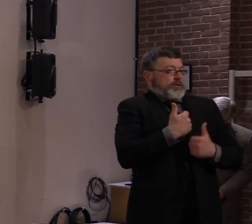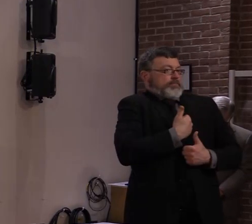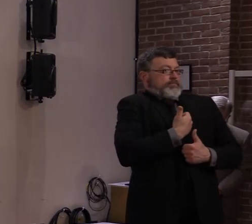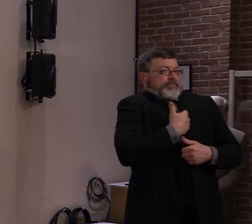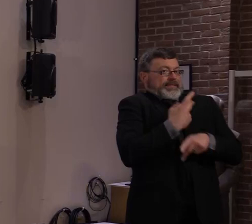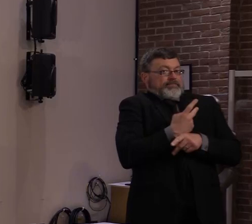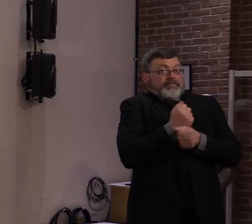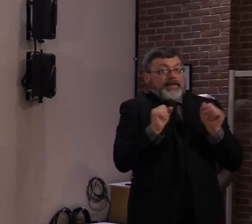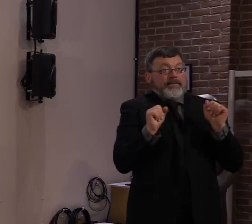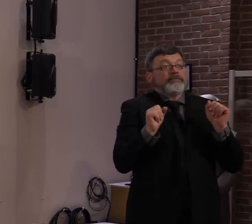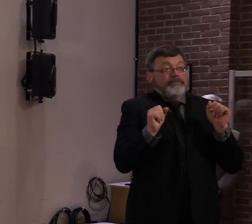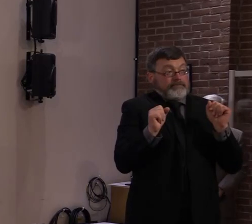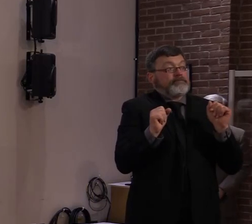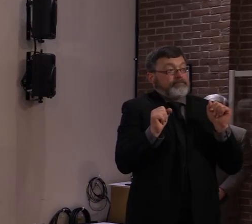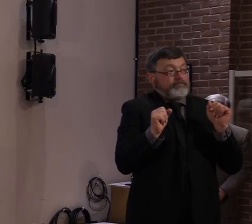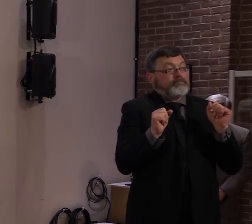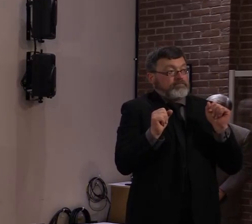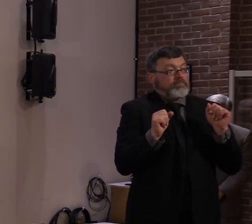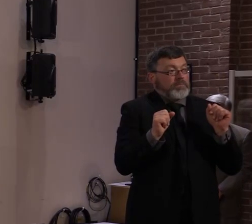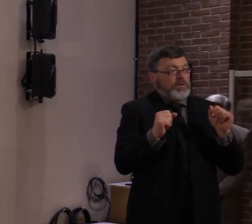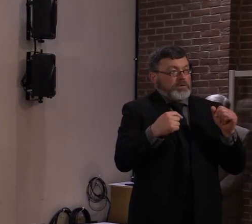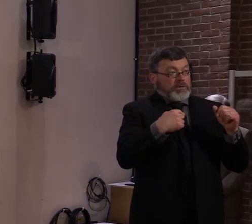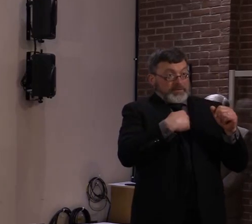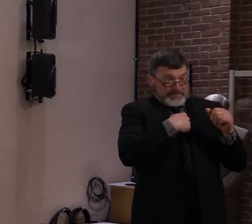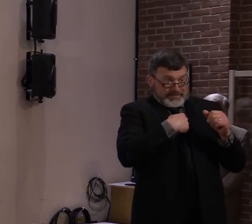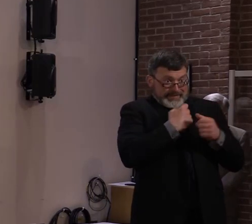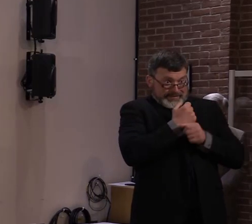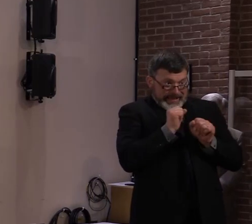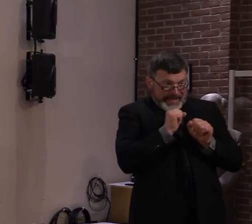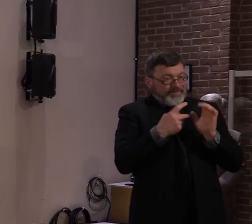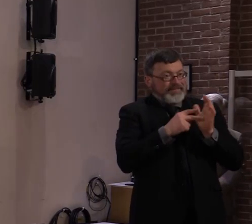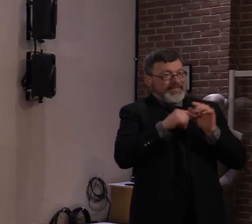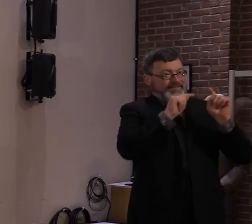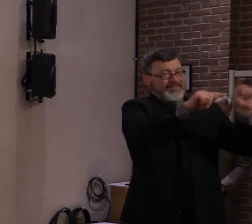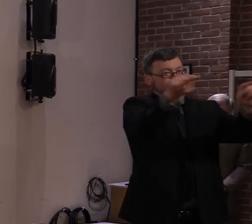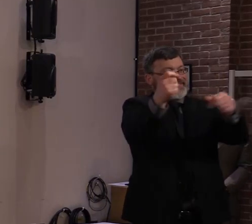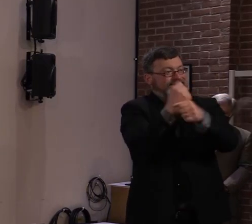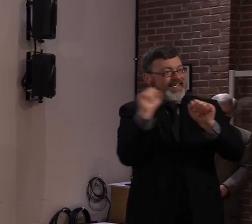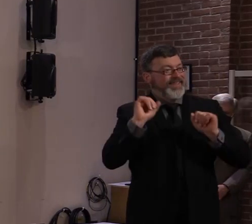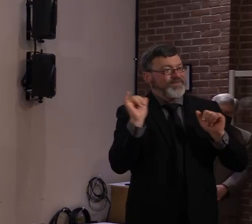those around them. So here's a rule of three to keep in mind.